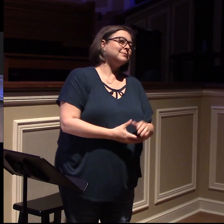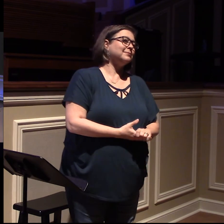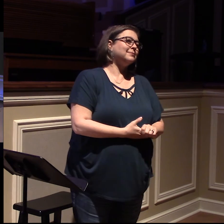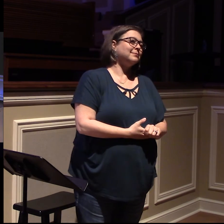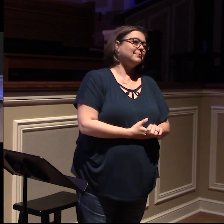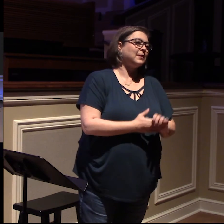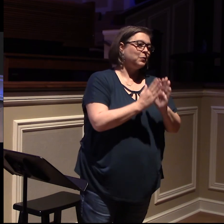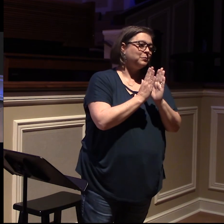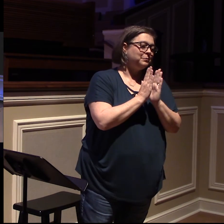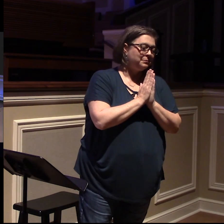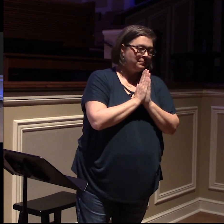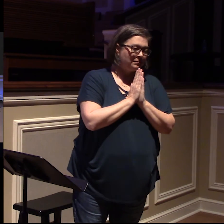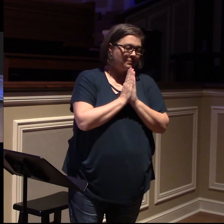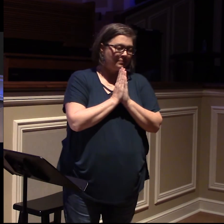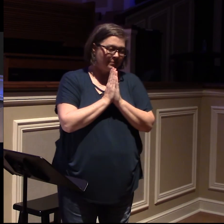Bow your heads with me.